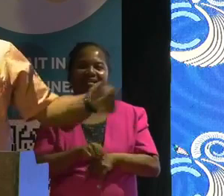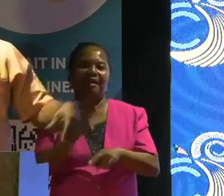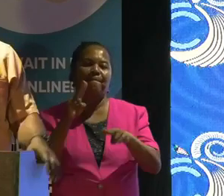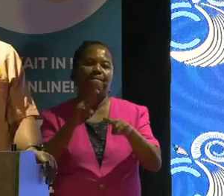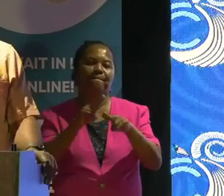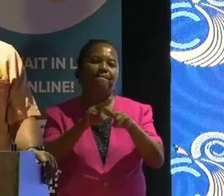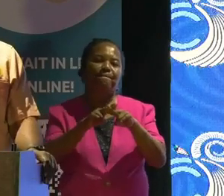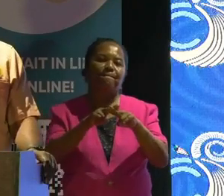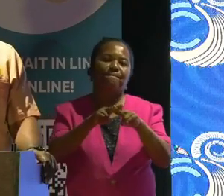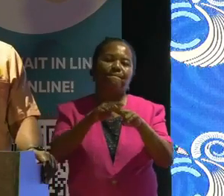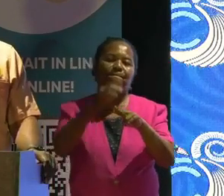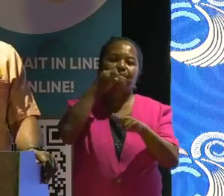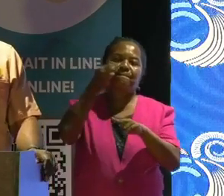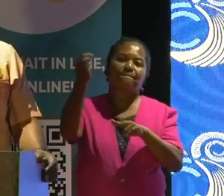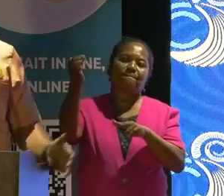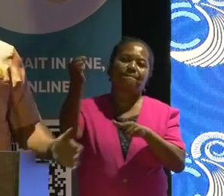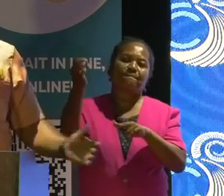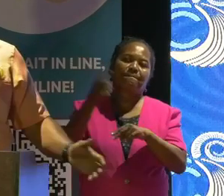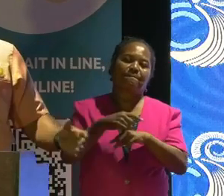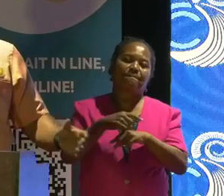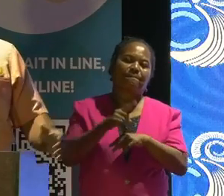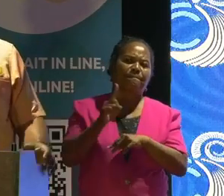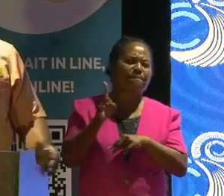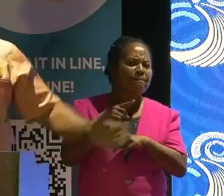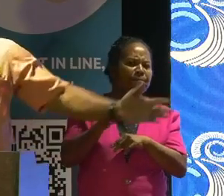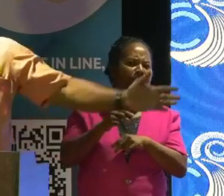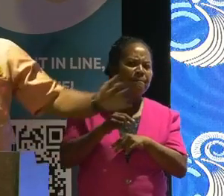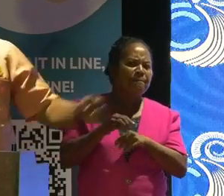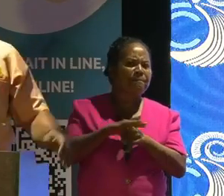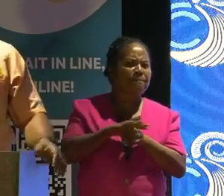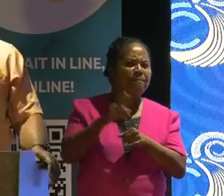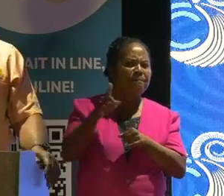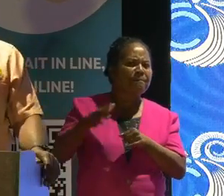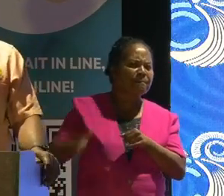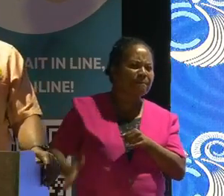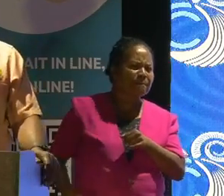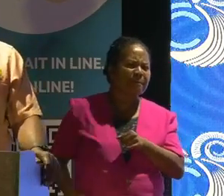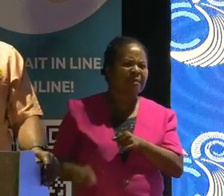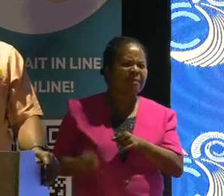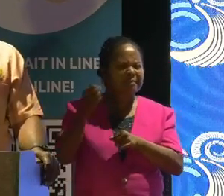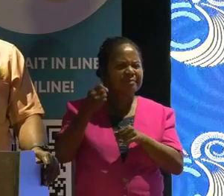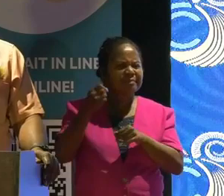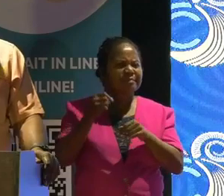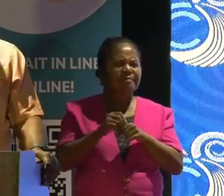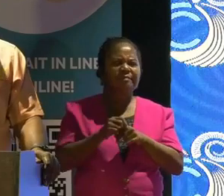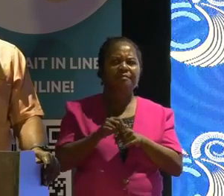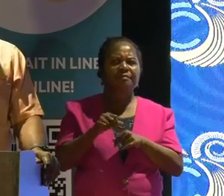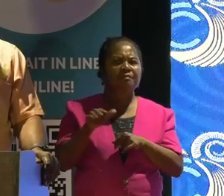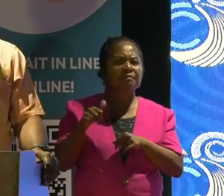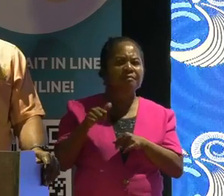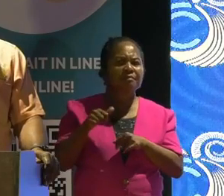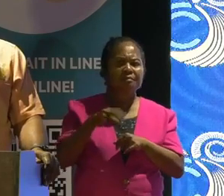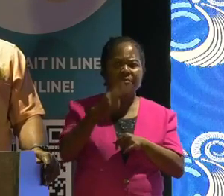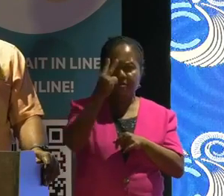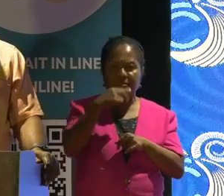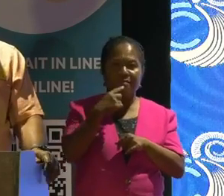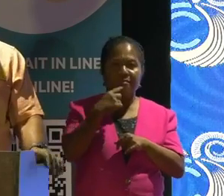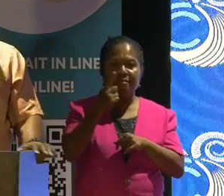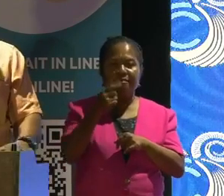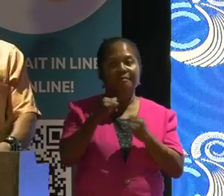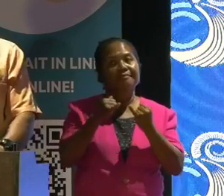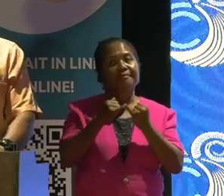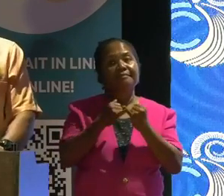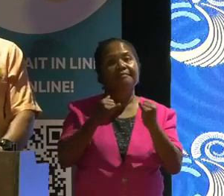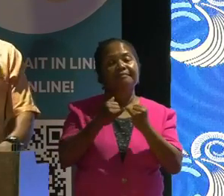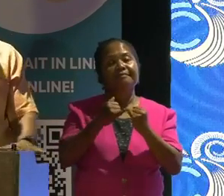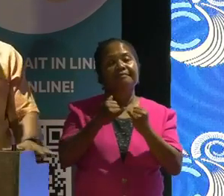Slafara and Singotim Pikinini and talk. What did you do to the dog? And it's still barking. And he said, "Oh, Bubu said the dog is very,